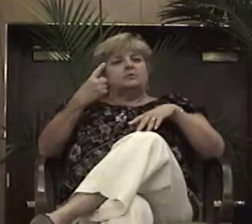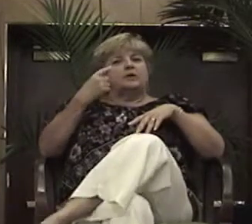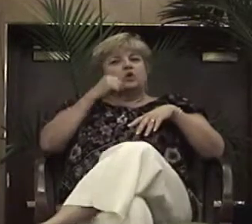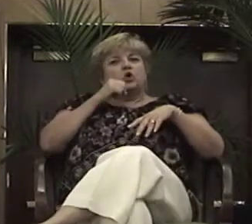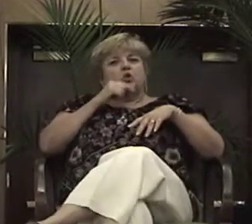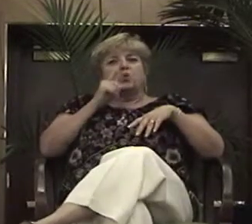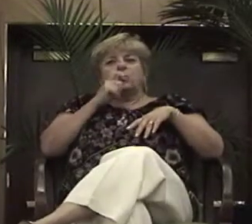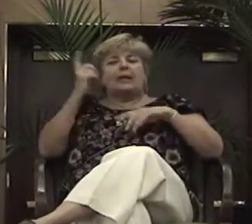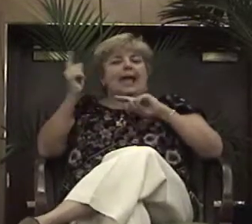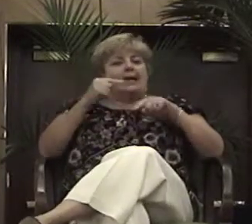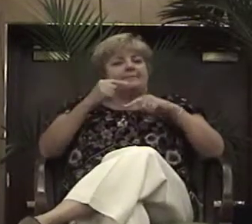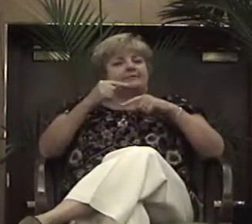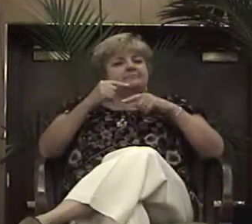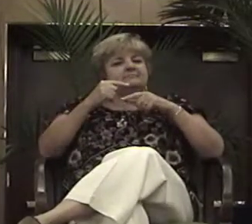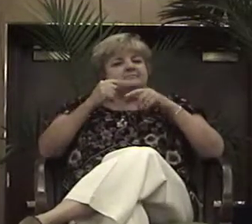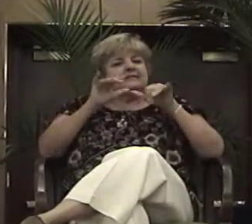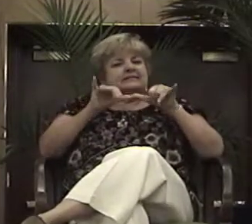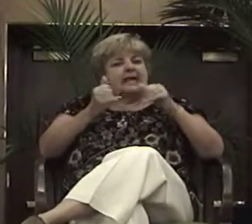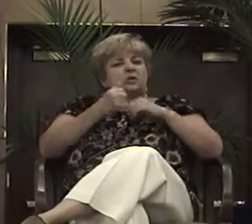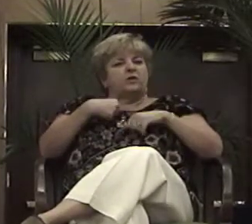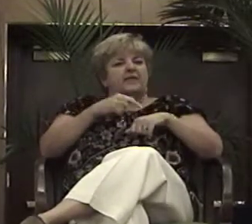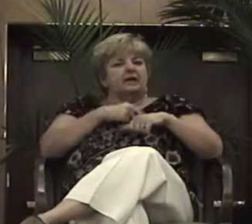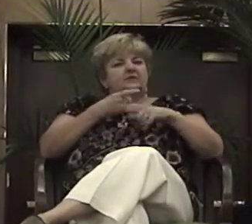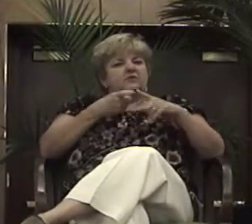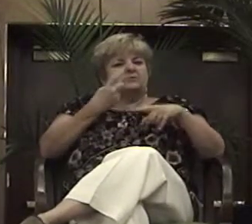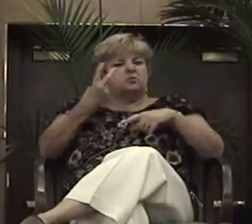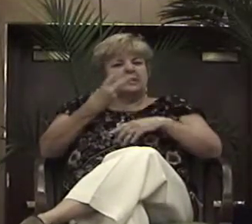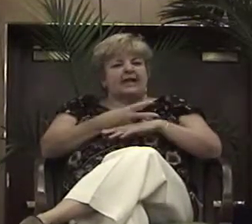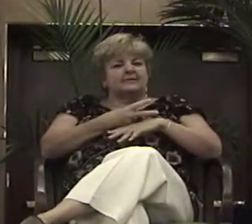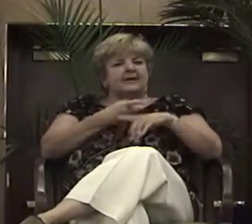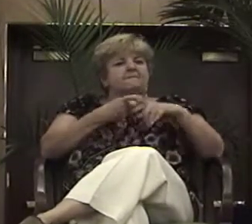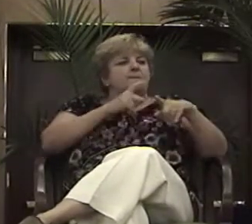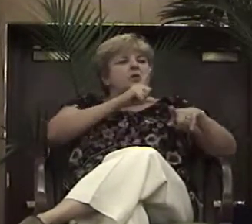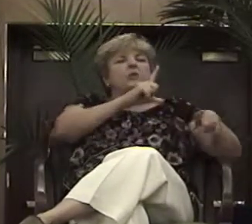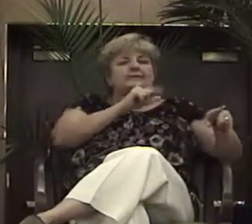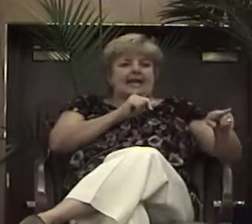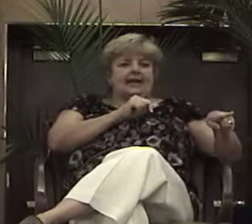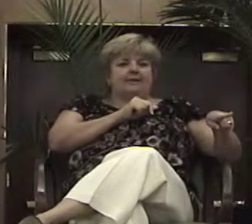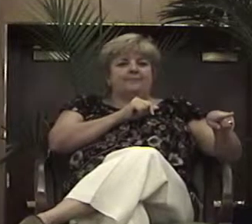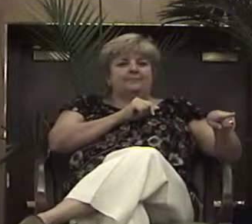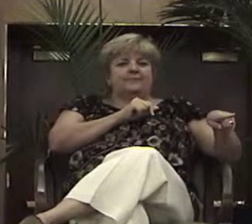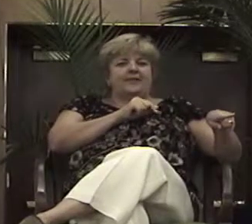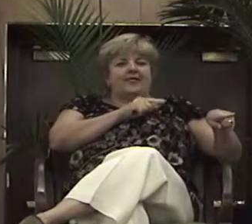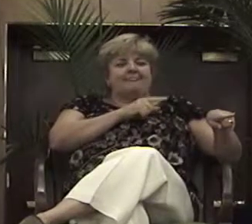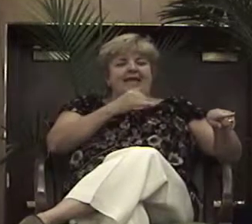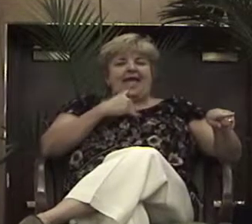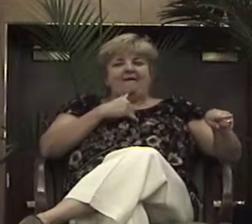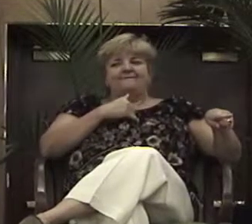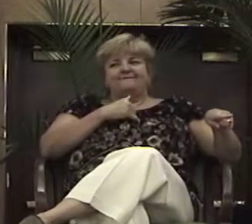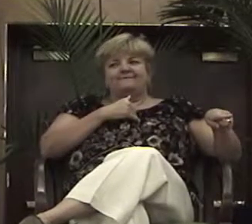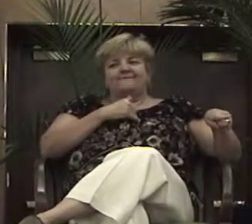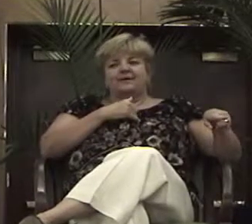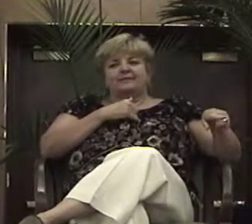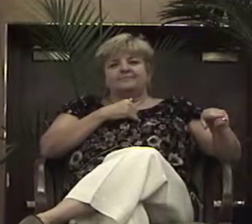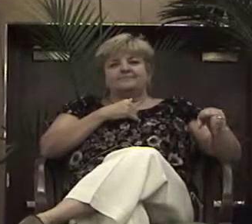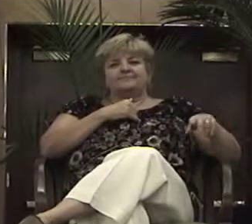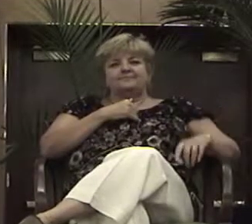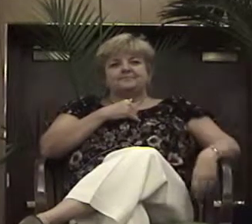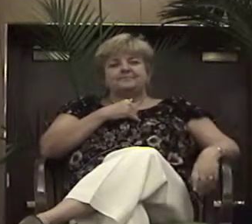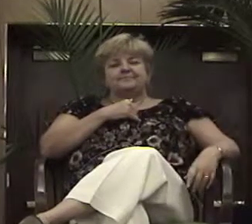me from Thibodaux, Louisiana. They have a test. So I met them when I